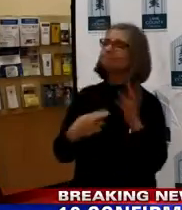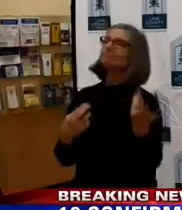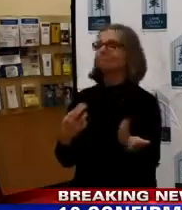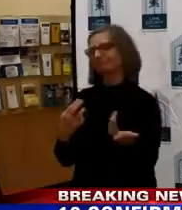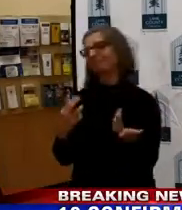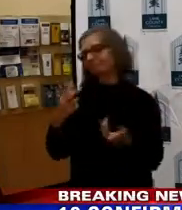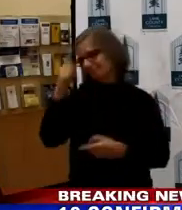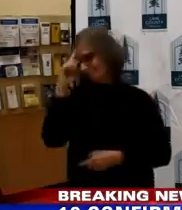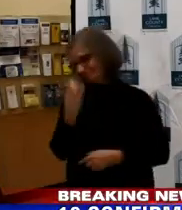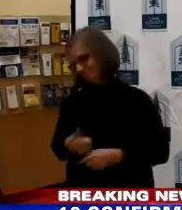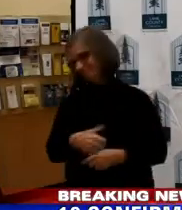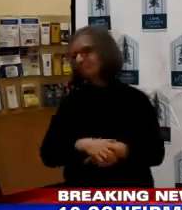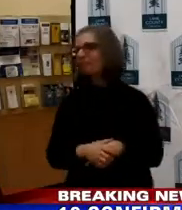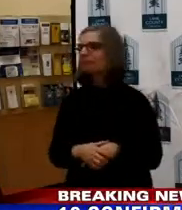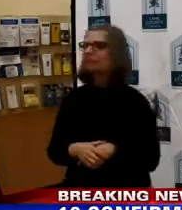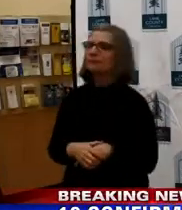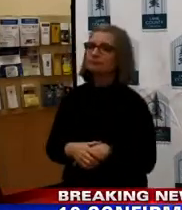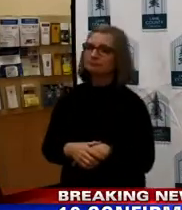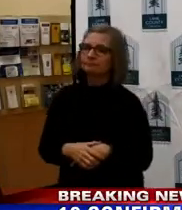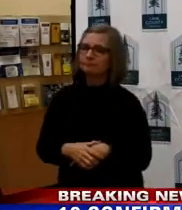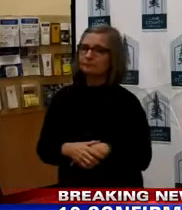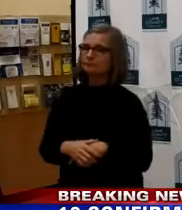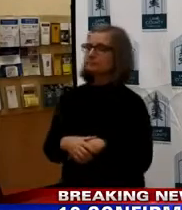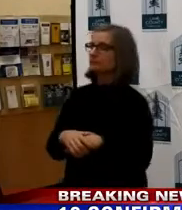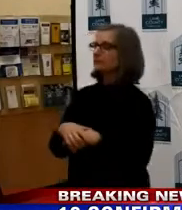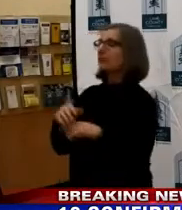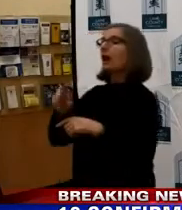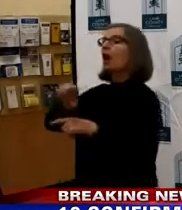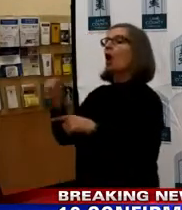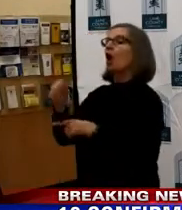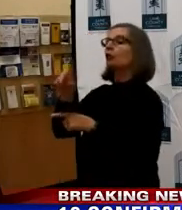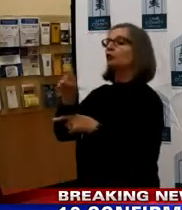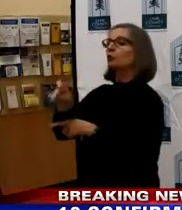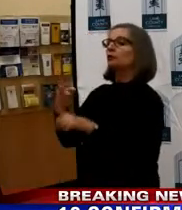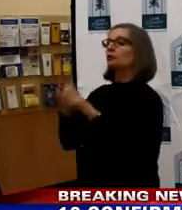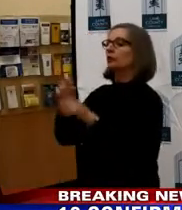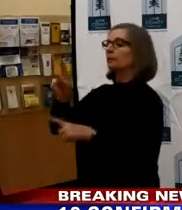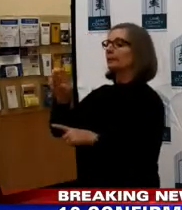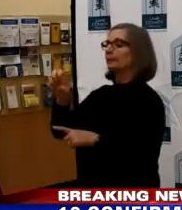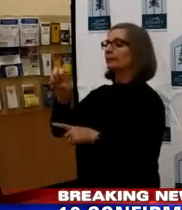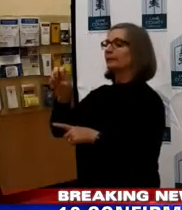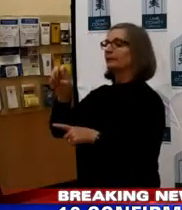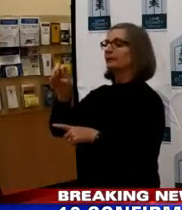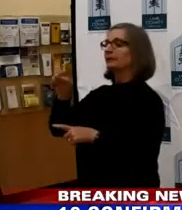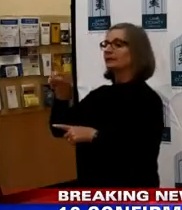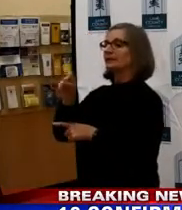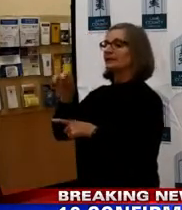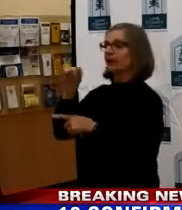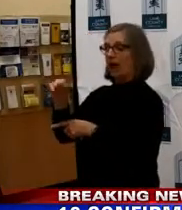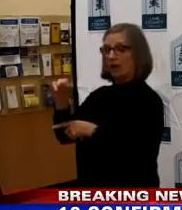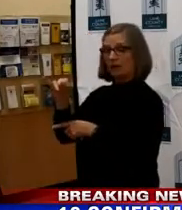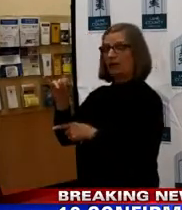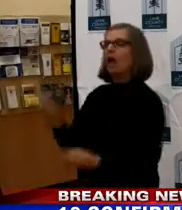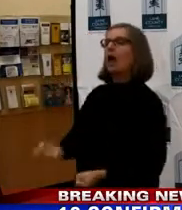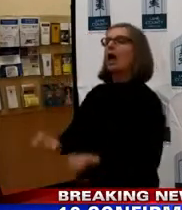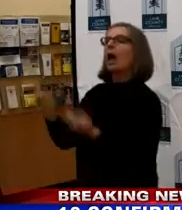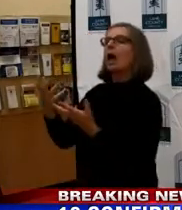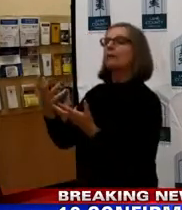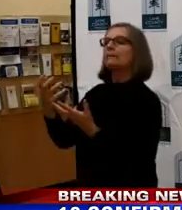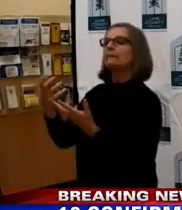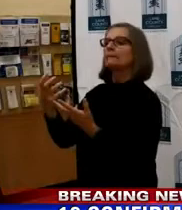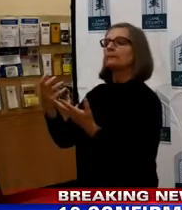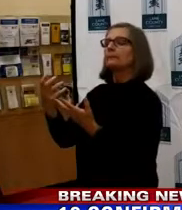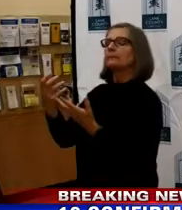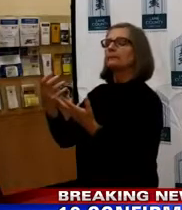How many people in Lane County are being tested, and what is the criteria to get tested? So this question is from Kennedy